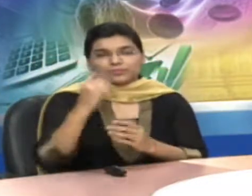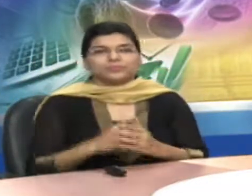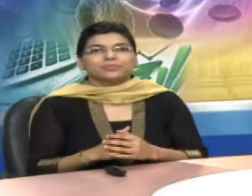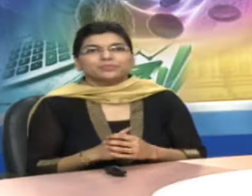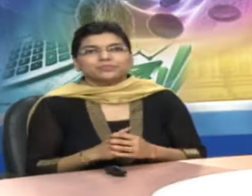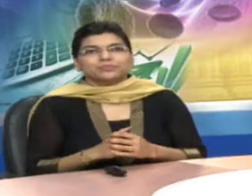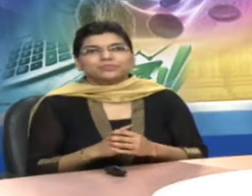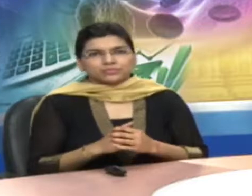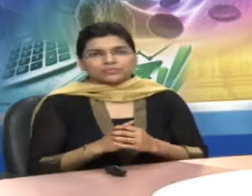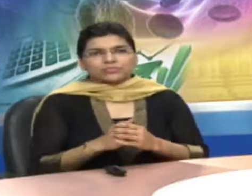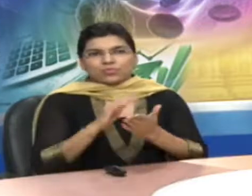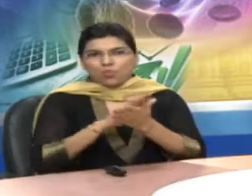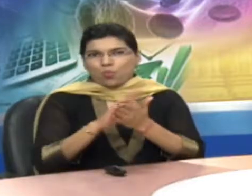Second word,